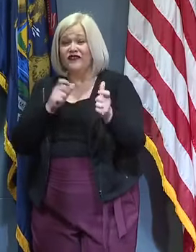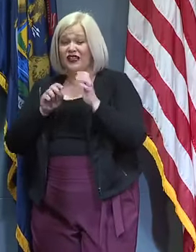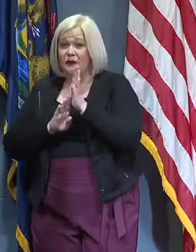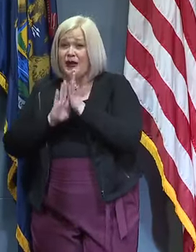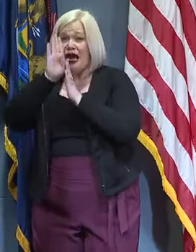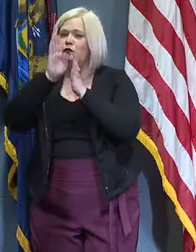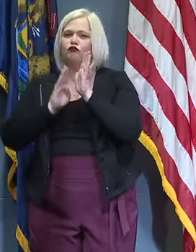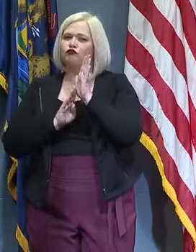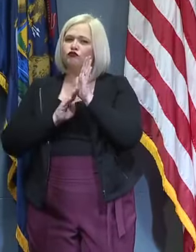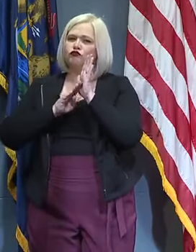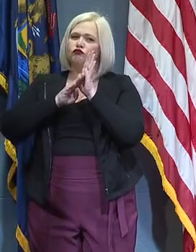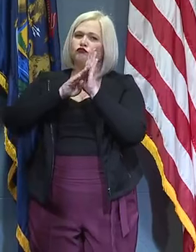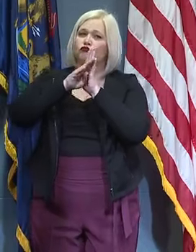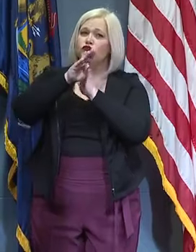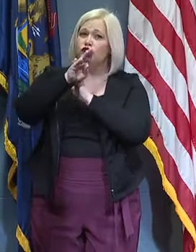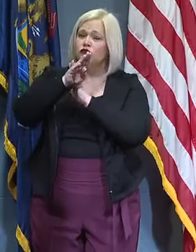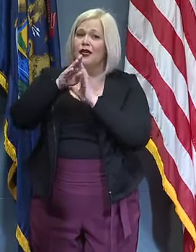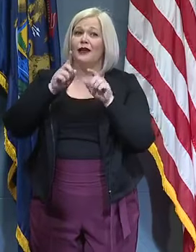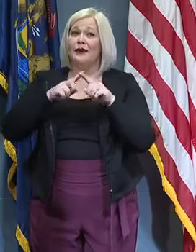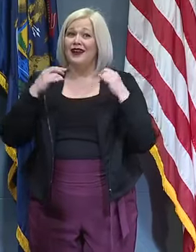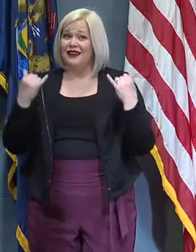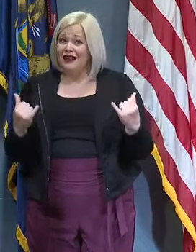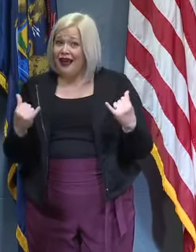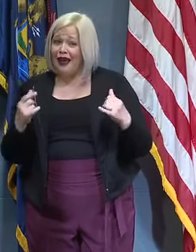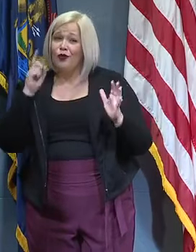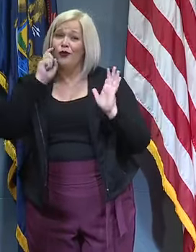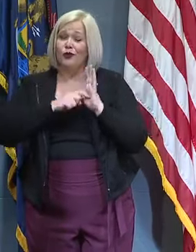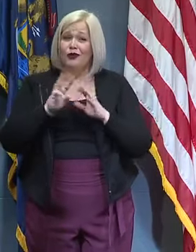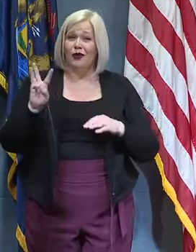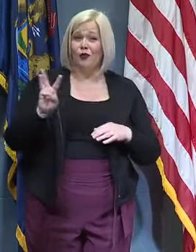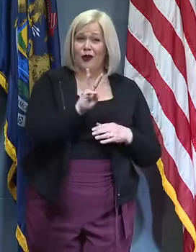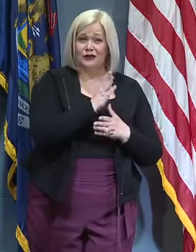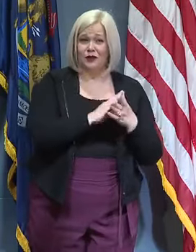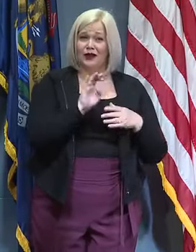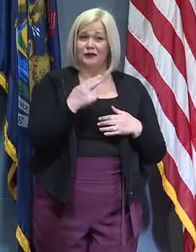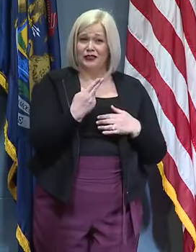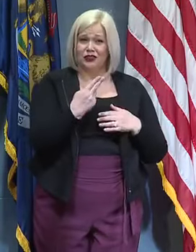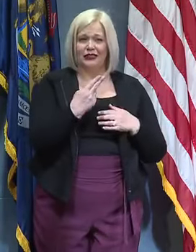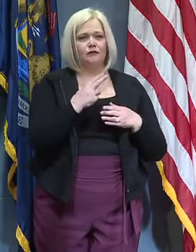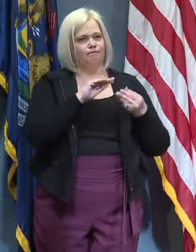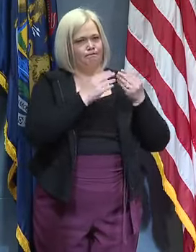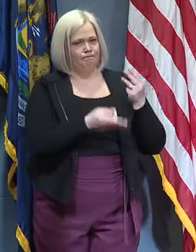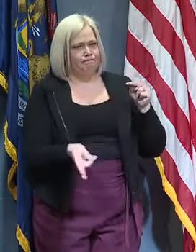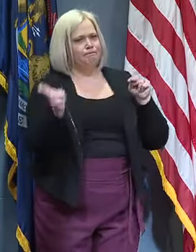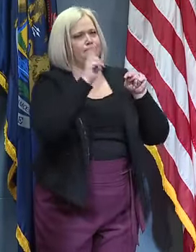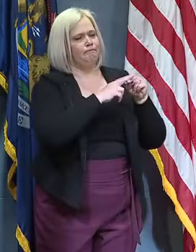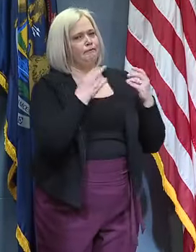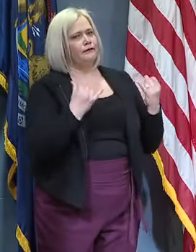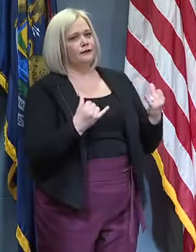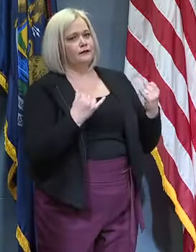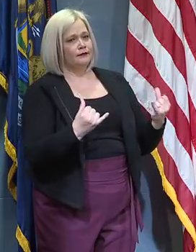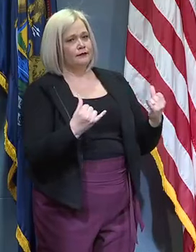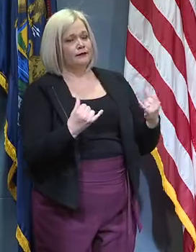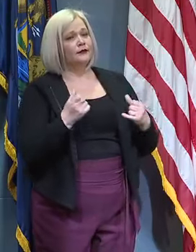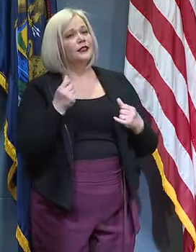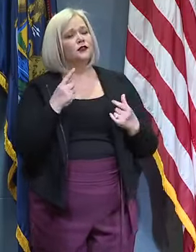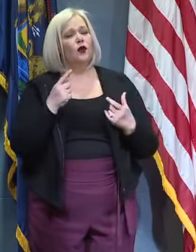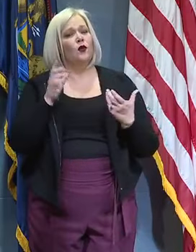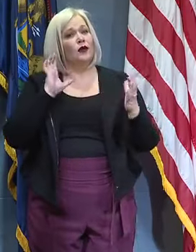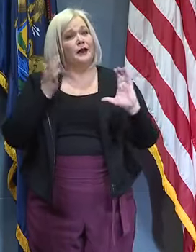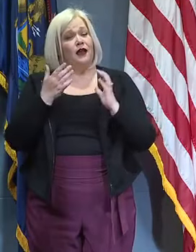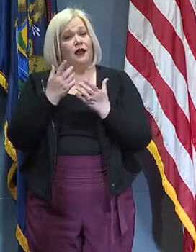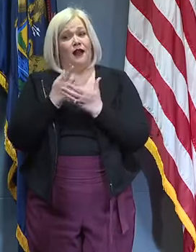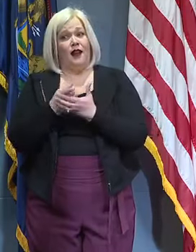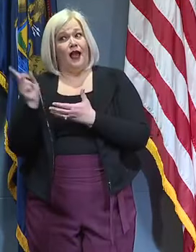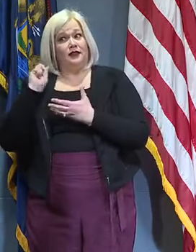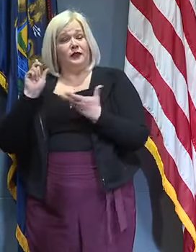rise in other parts of the state, particularly in the western part. So let me talk a little bit more about that. Compared to last week,